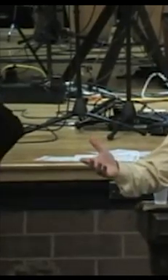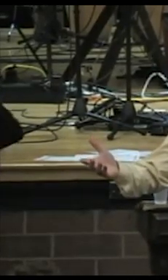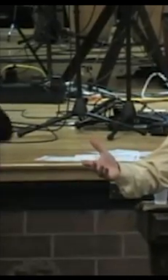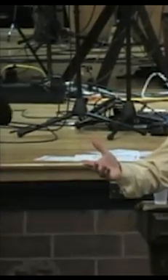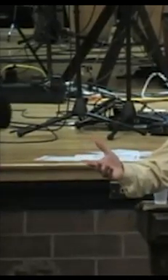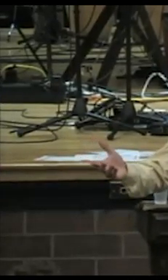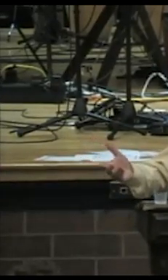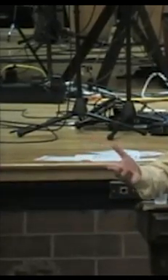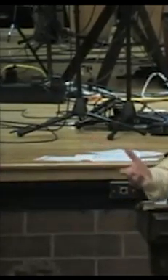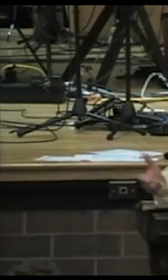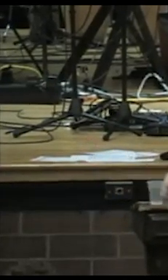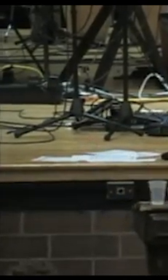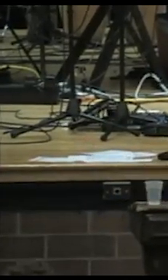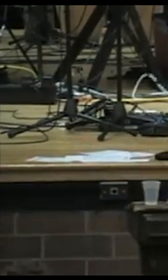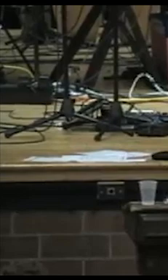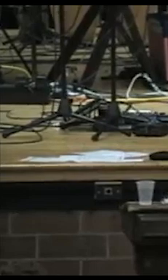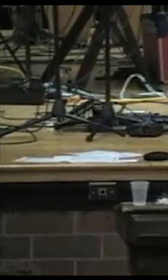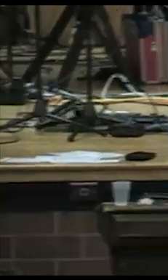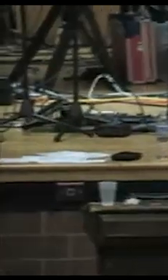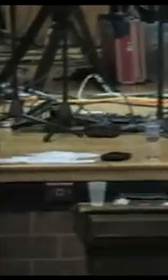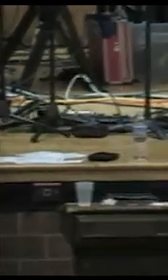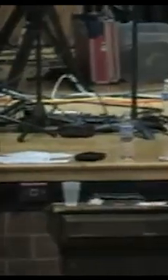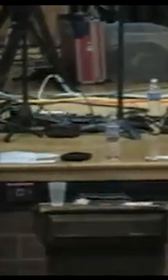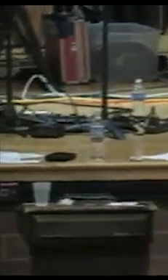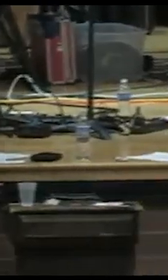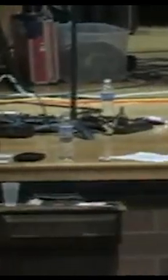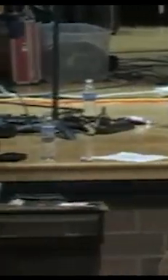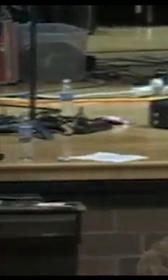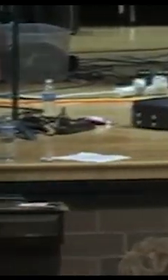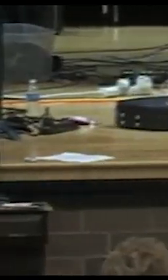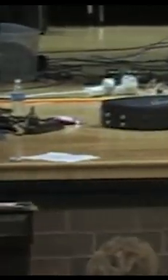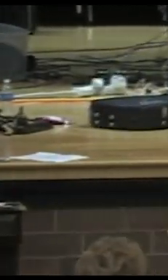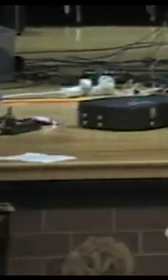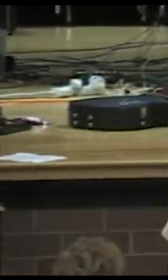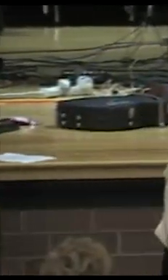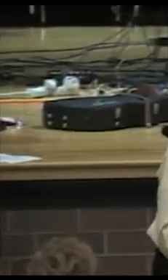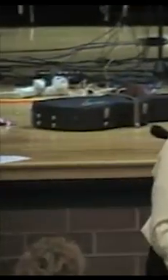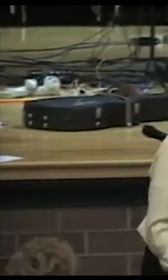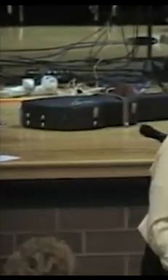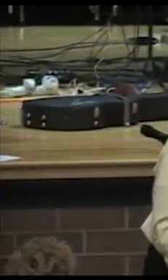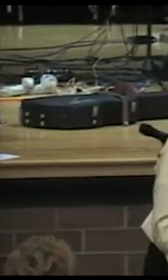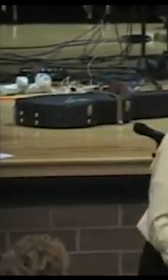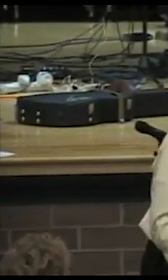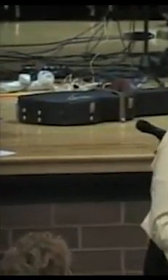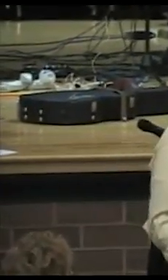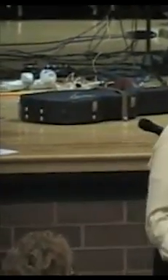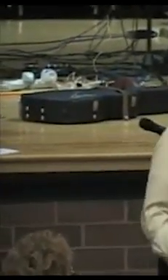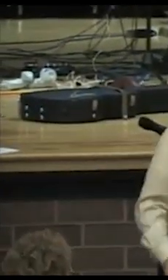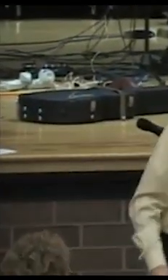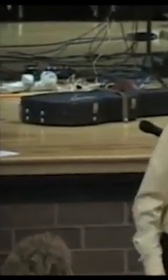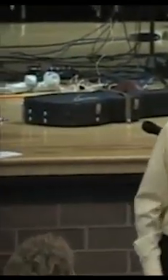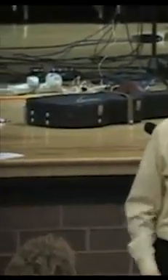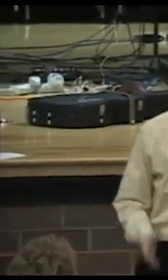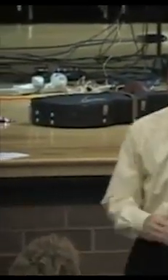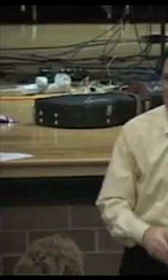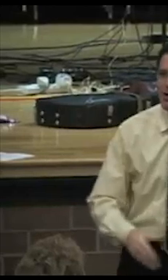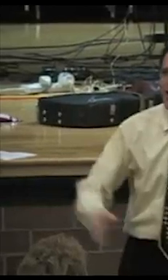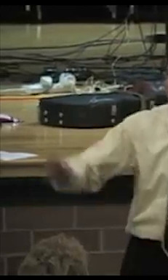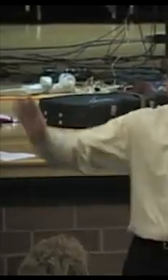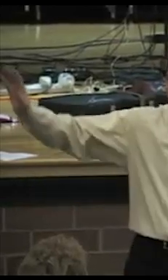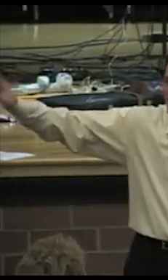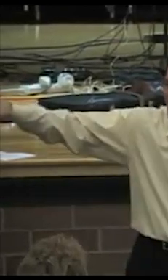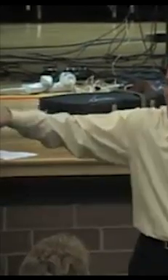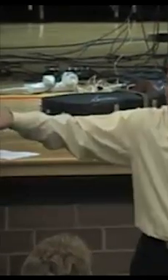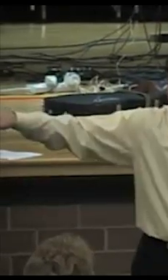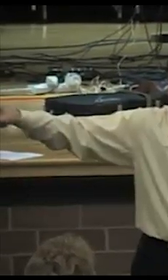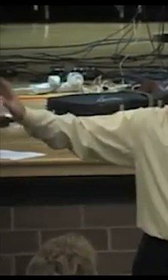That's slavery. Right. You didn't marry that person so you could have a slave. Let me tell you something. It'd be cheaper to go